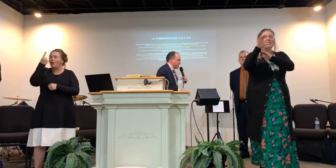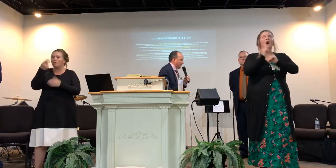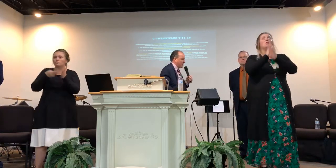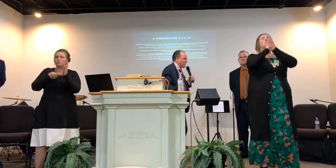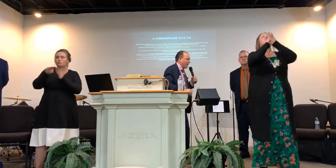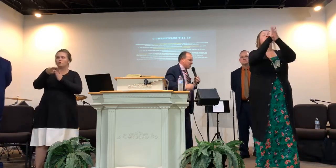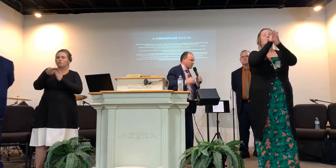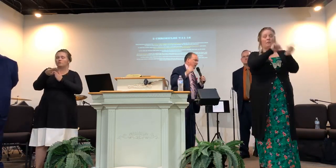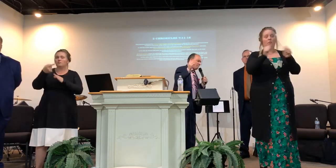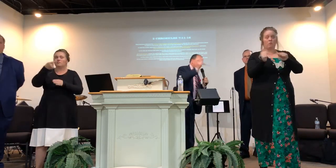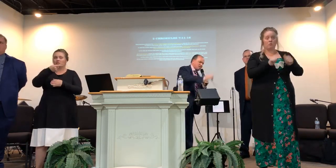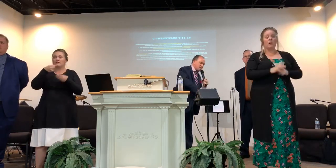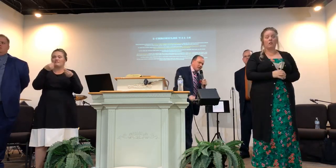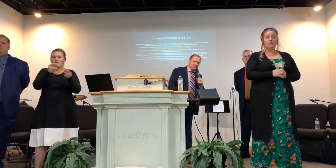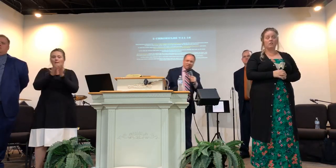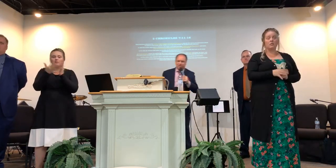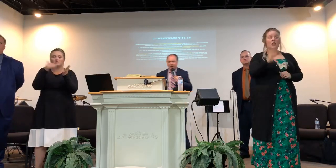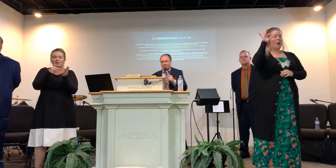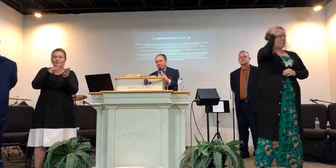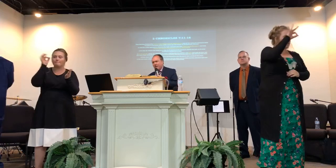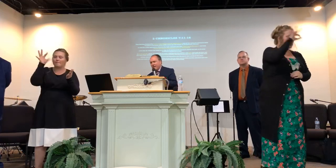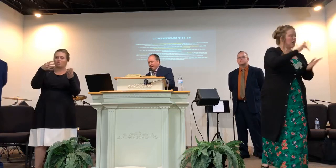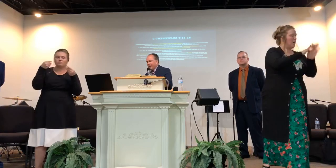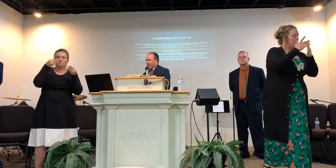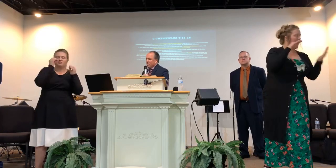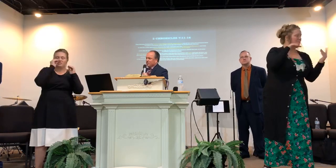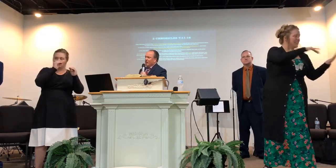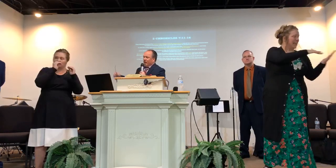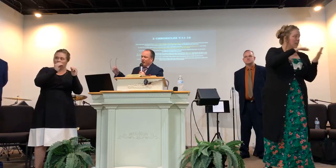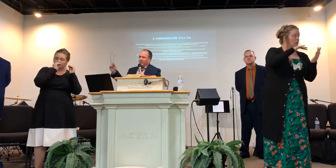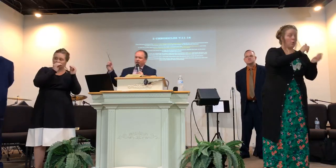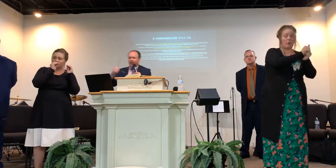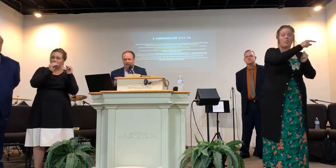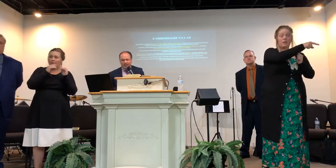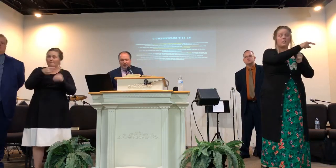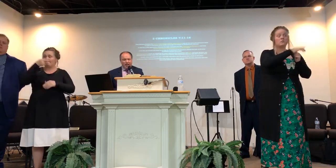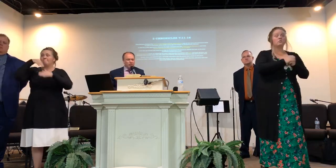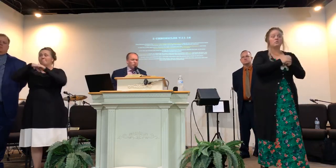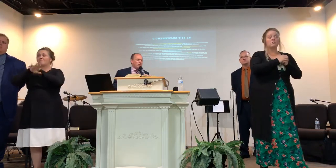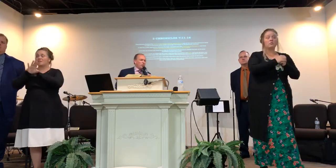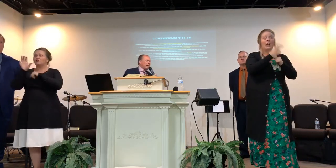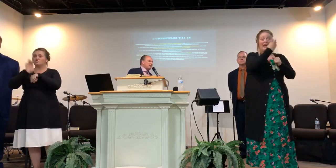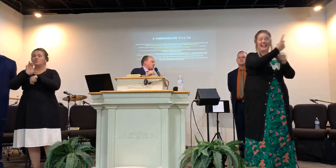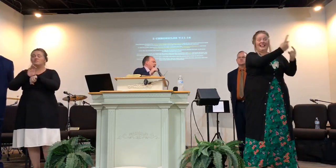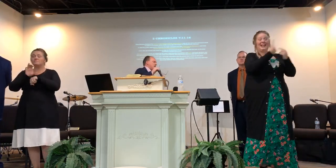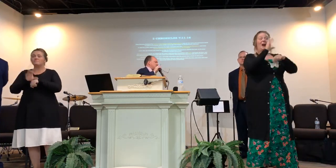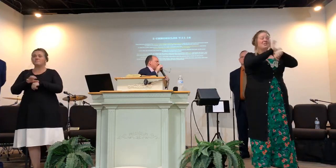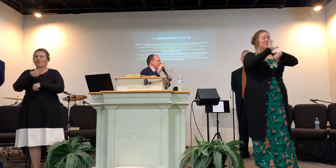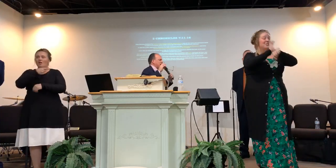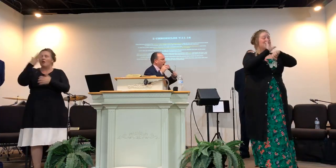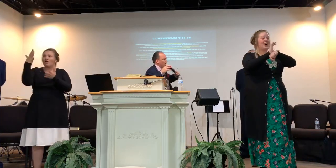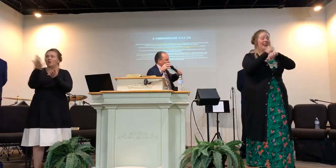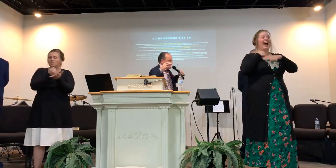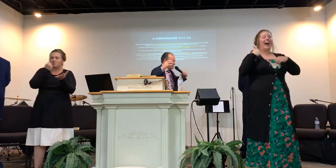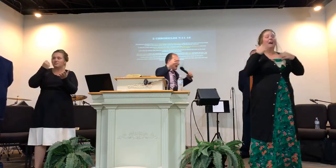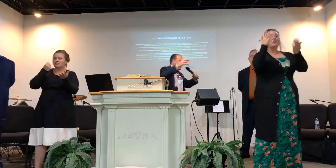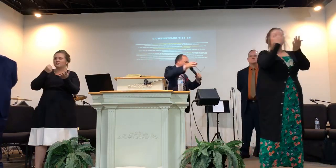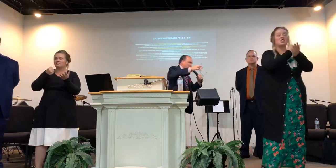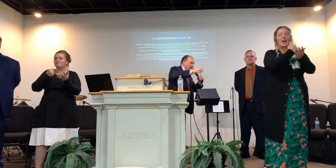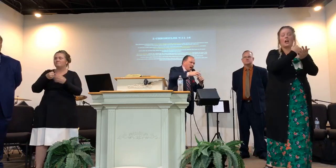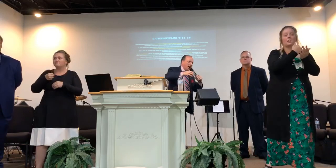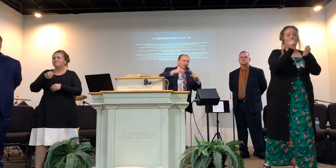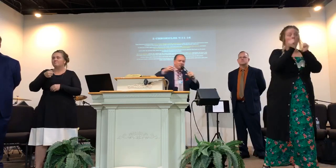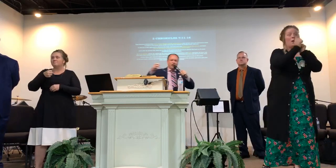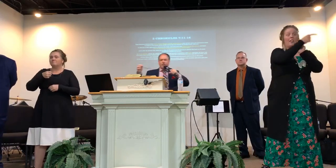He had been given a Bible study. Pastor had been teaching him. And he was coming in and we got the chance to take him